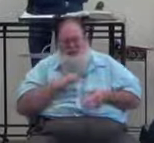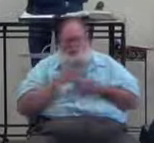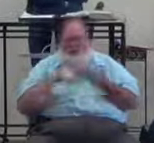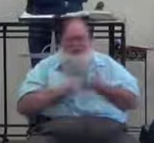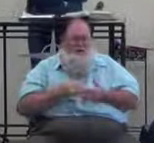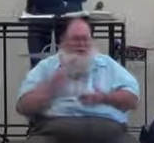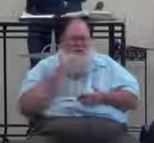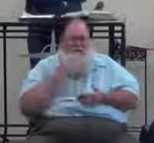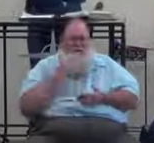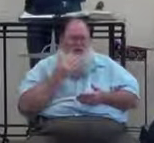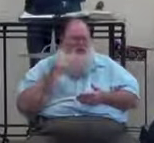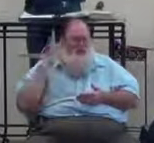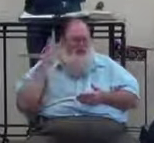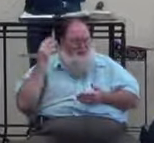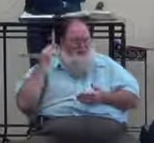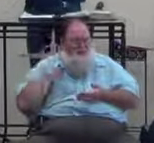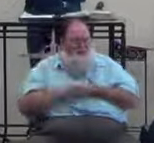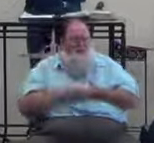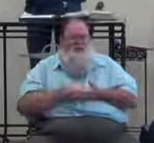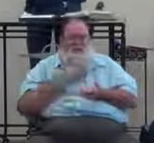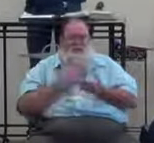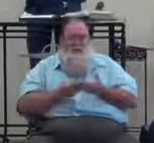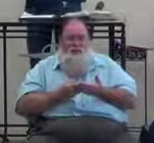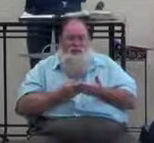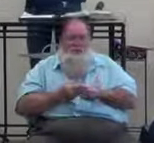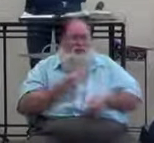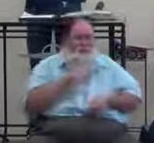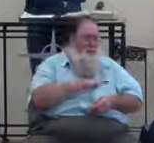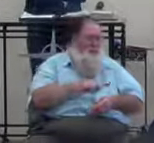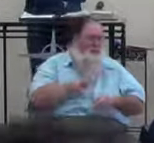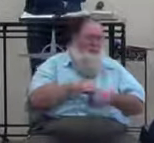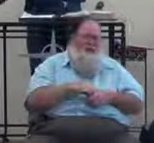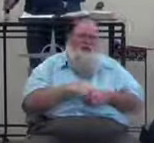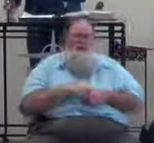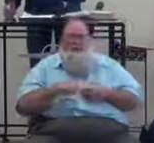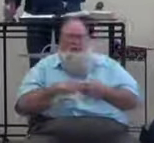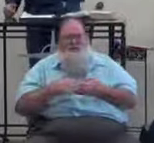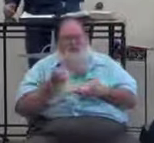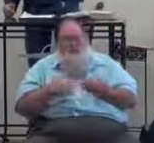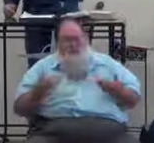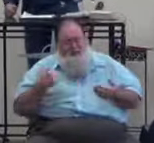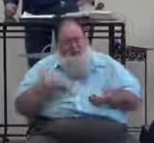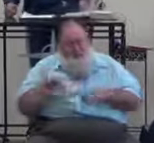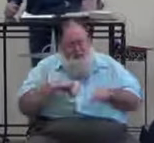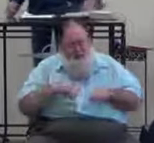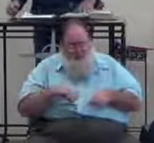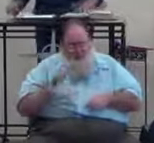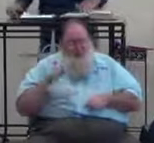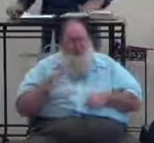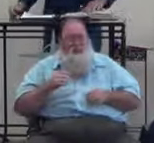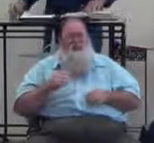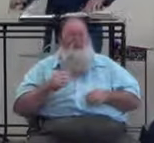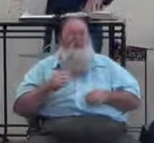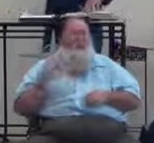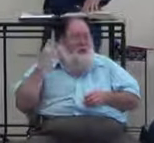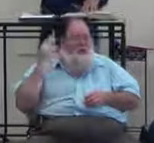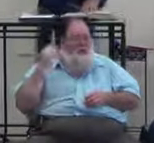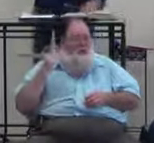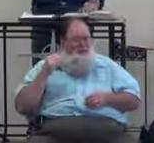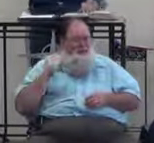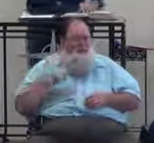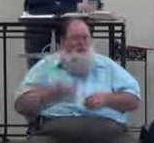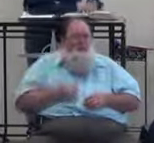experience that. There is good and bad in about everything we do or have to experience. And this is a bittersweet thing. Even though